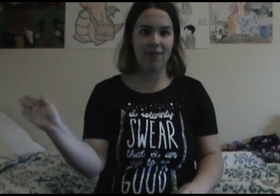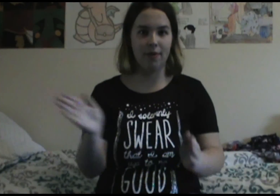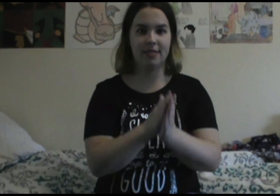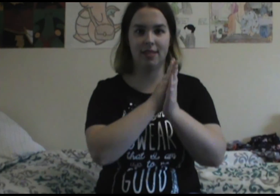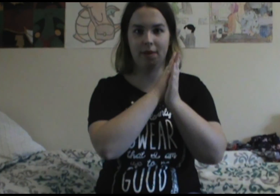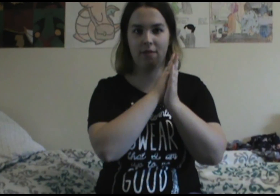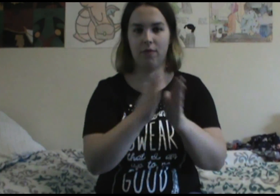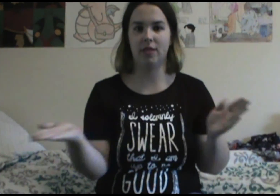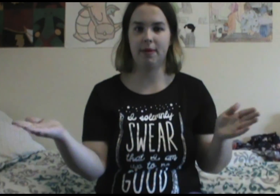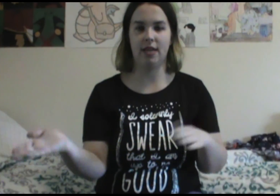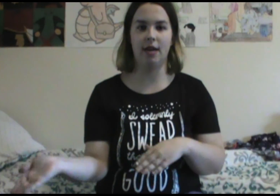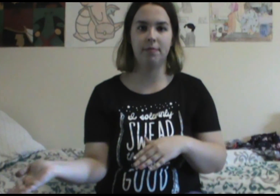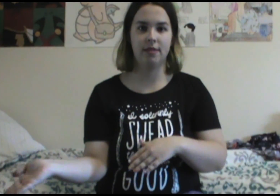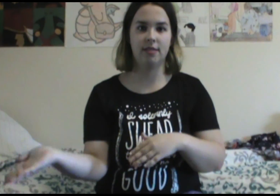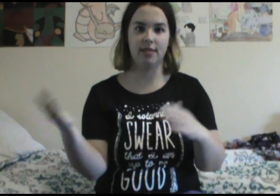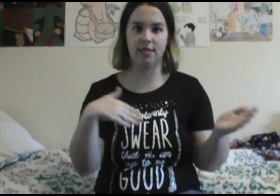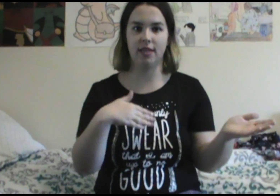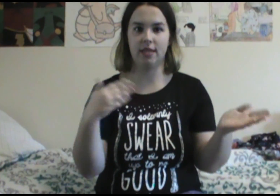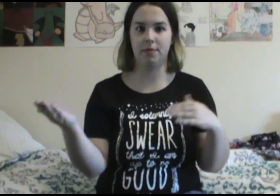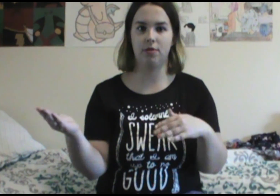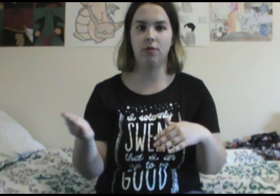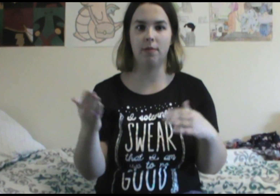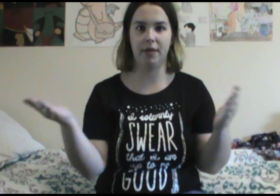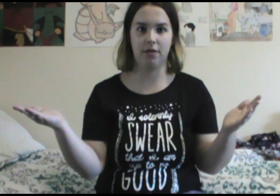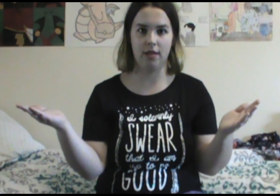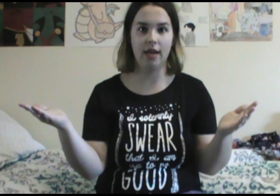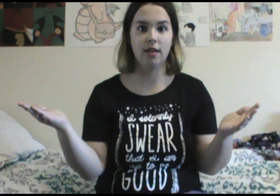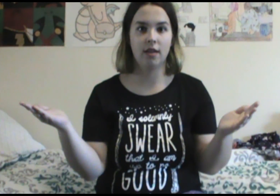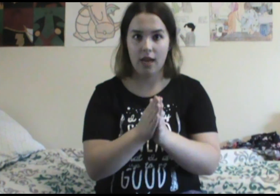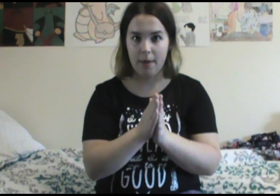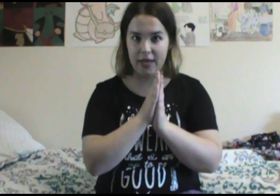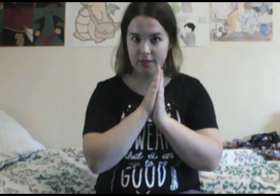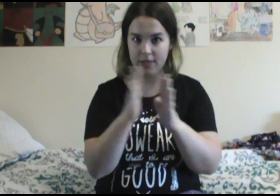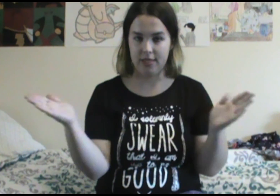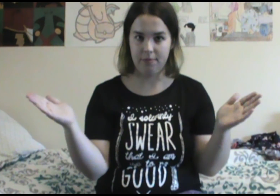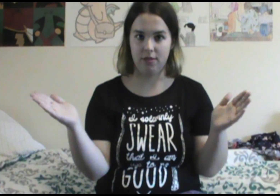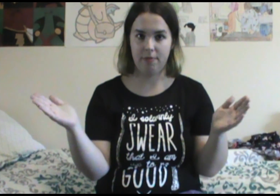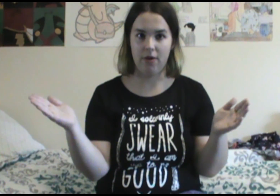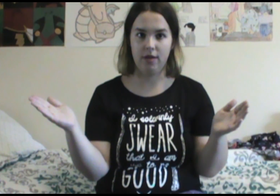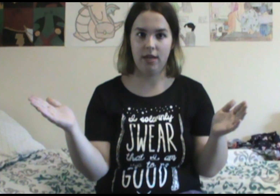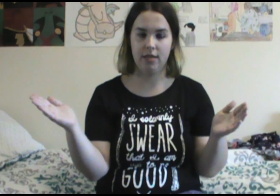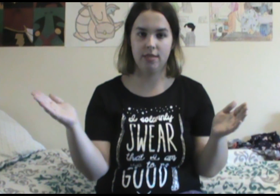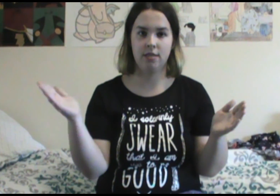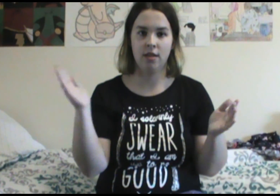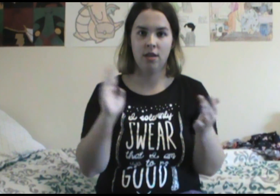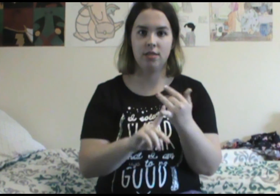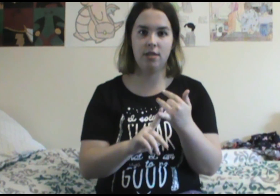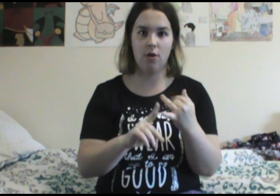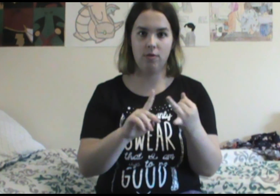Hey everyone, so this is my review of Once Upon a Time, Season 6, Episode 2, called Bitter Delight. And basically what this episode's about is Snow,